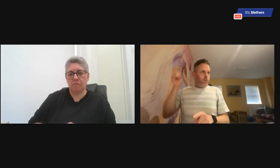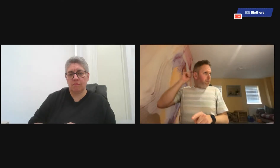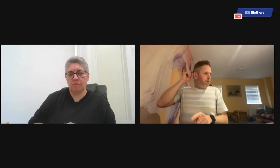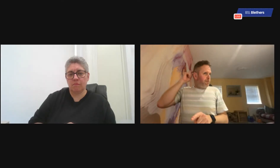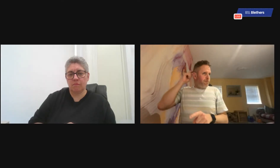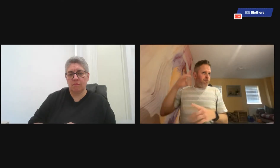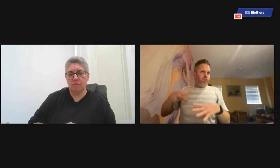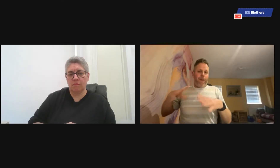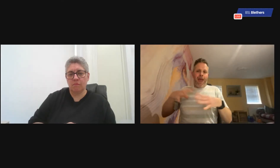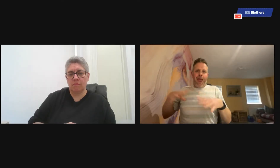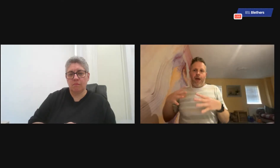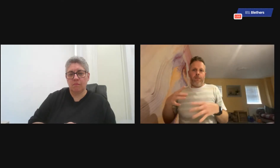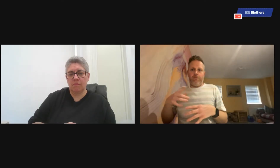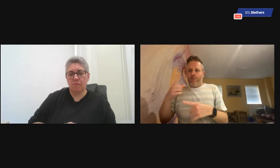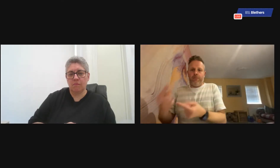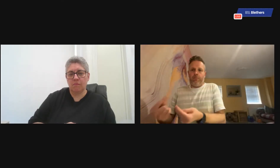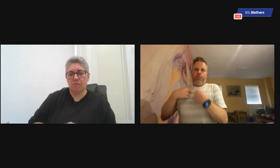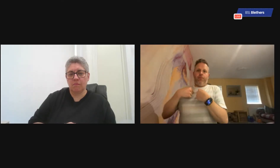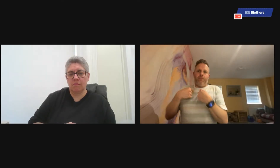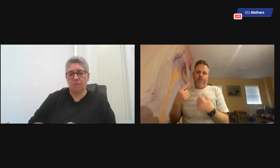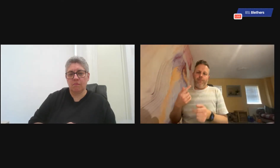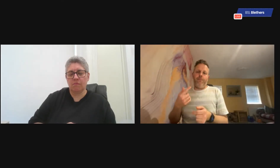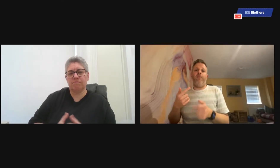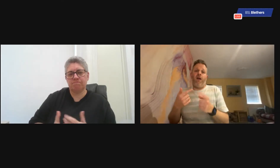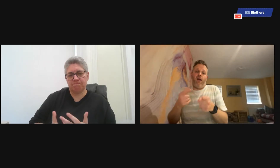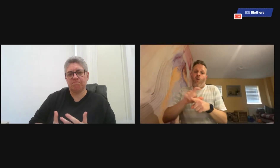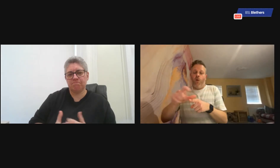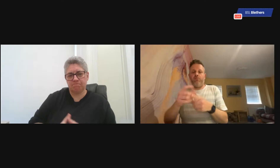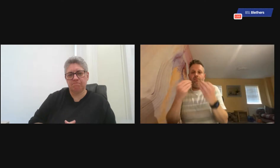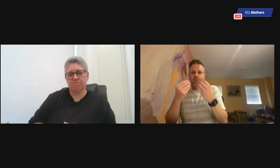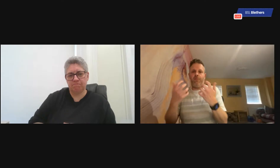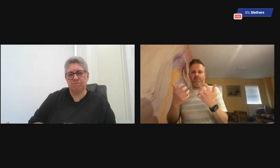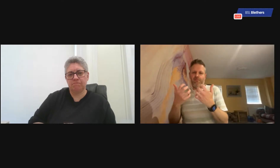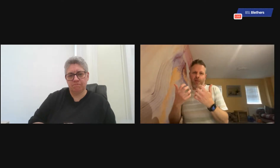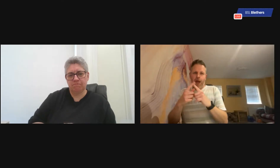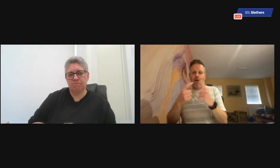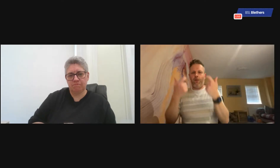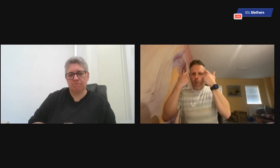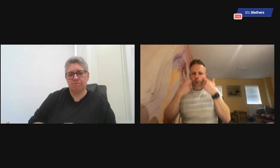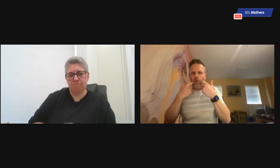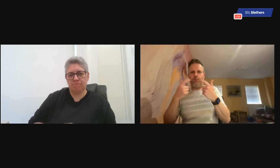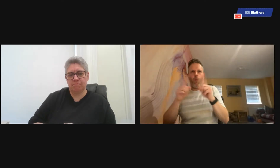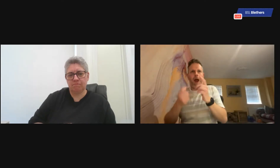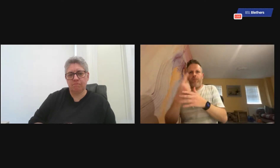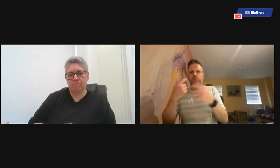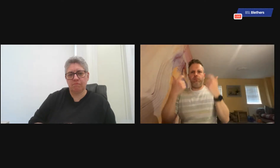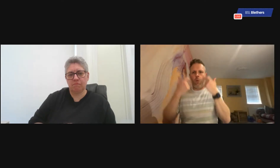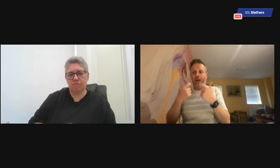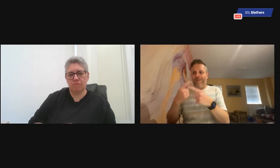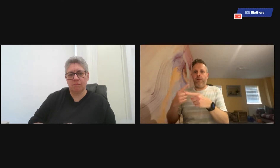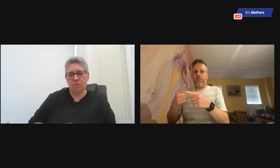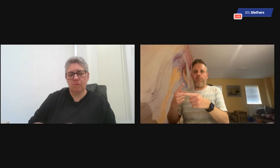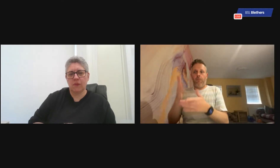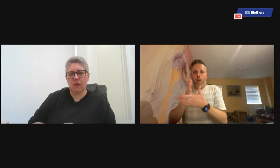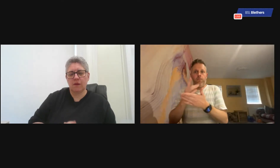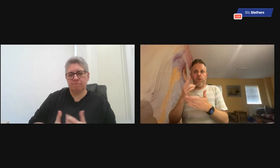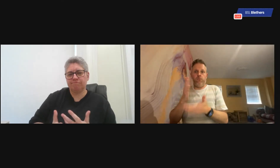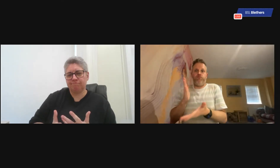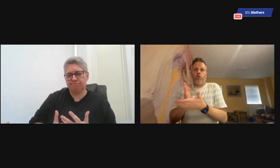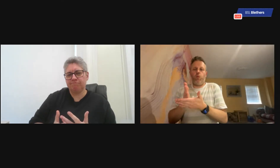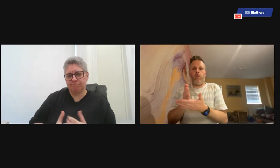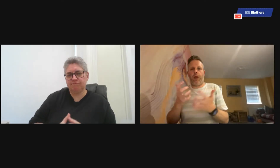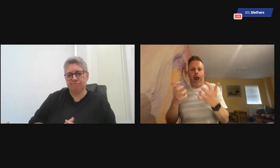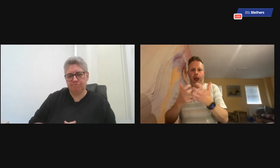manipulating the situation. So it's something that you always have to prepare for, I guess, and keep at the back of your mind that that is